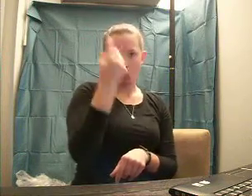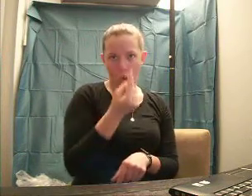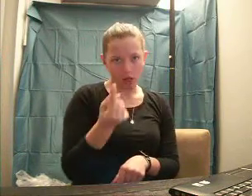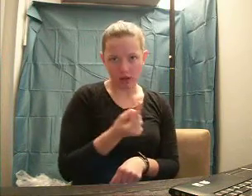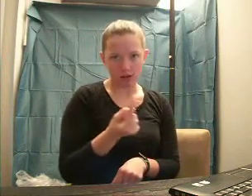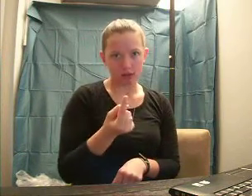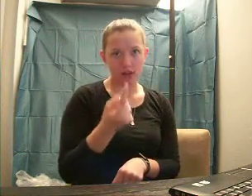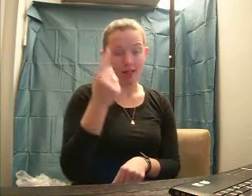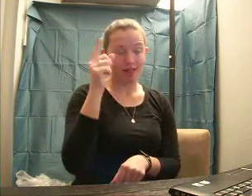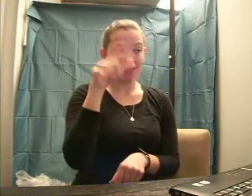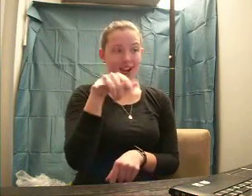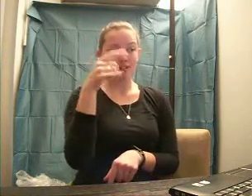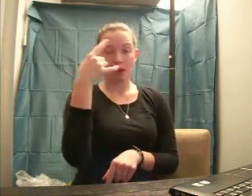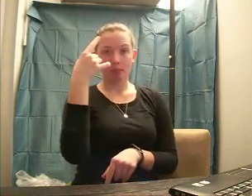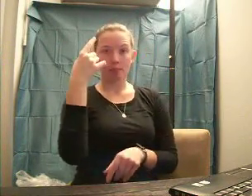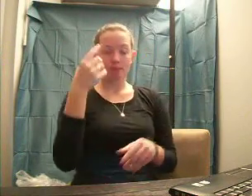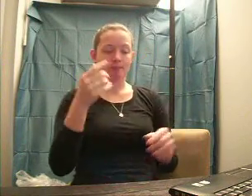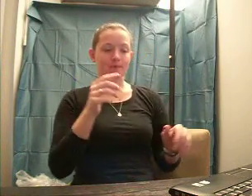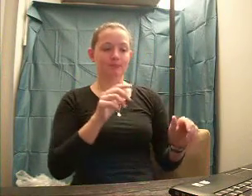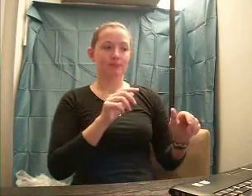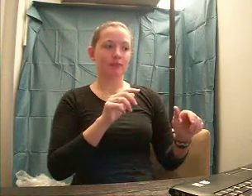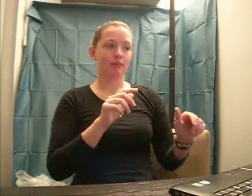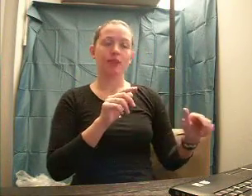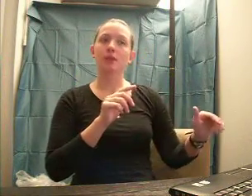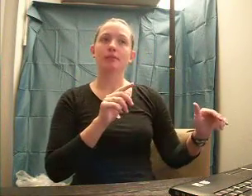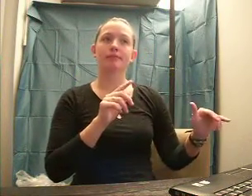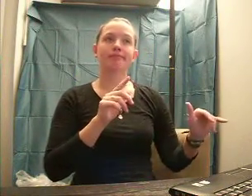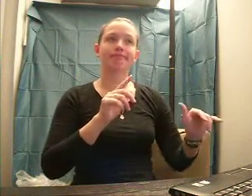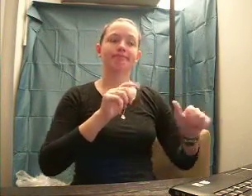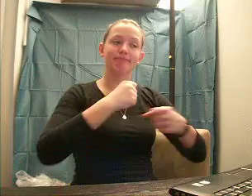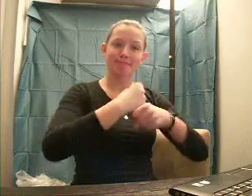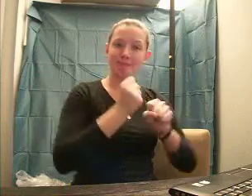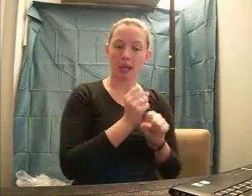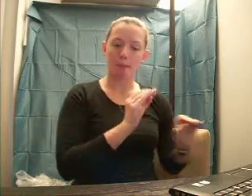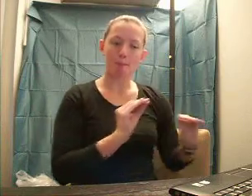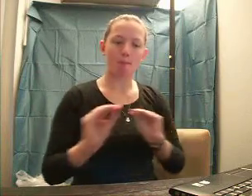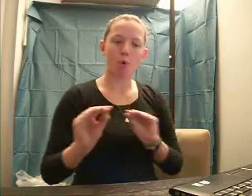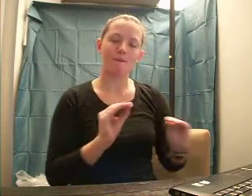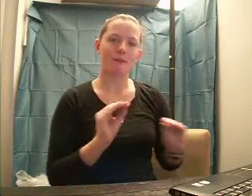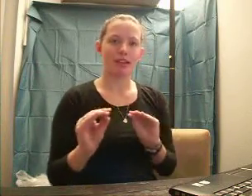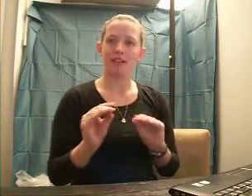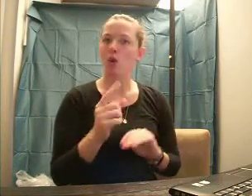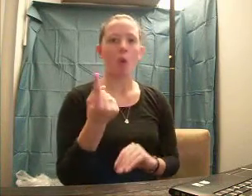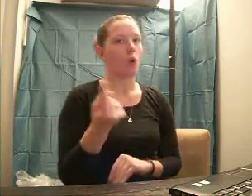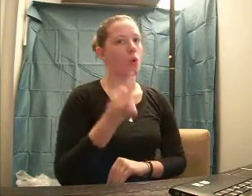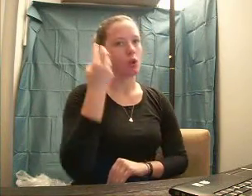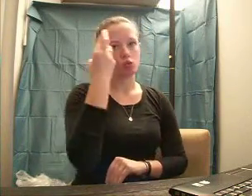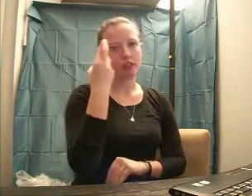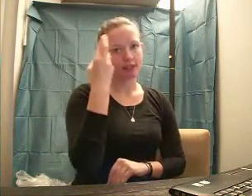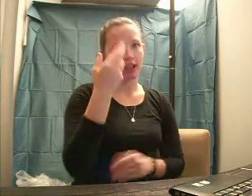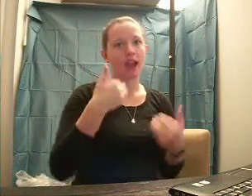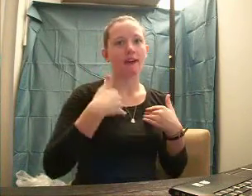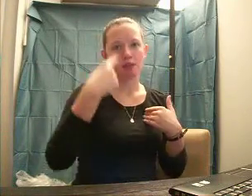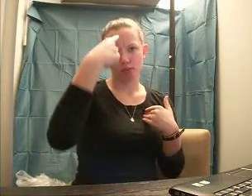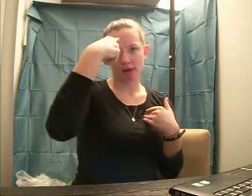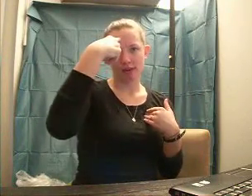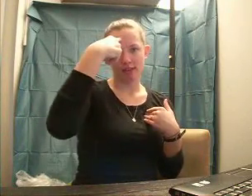and that's to produce adaptable and complex movements. There is no other reason to have a brain. Think about it. Movement is